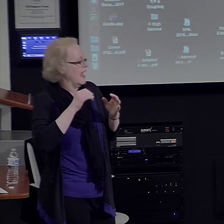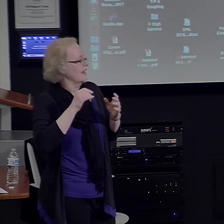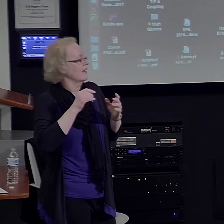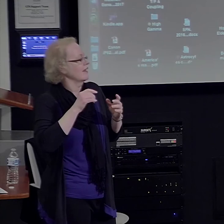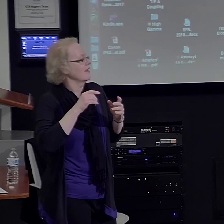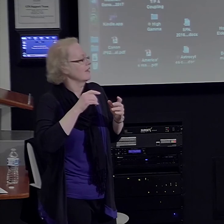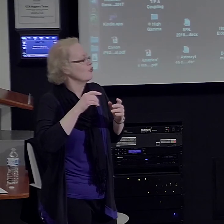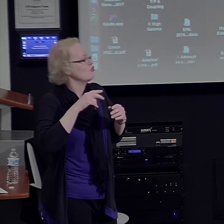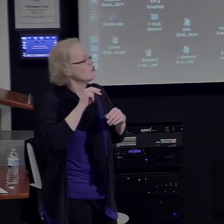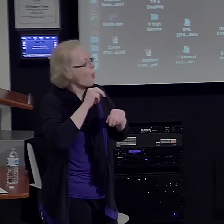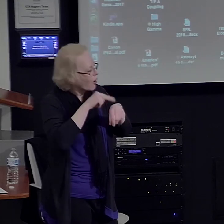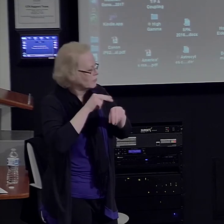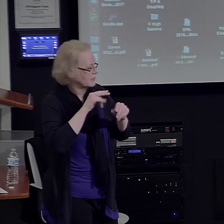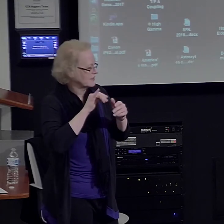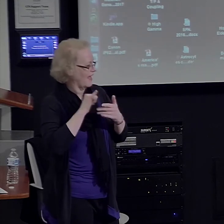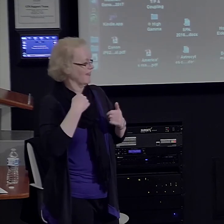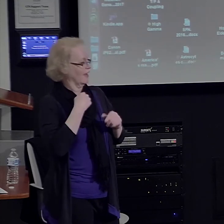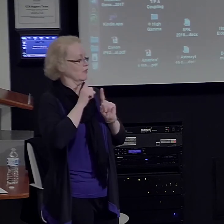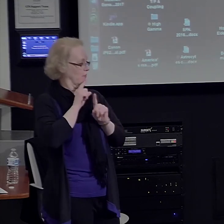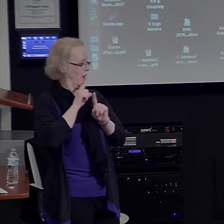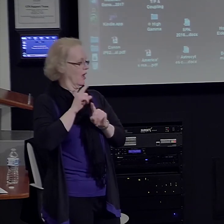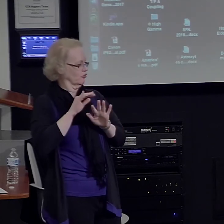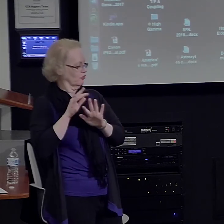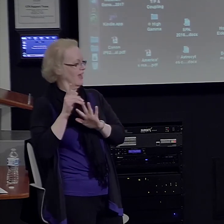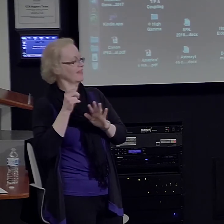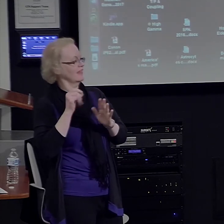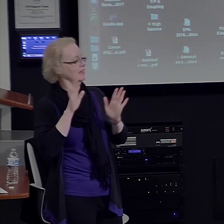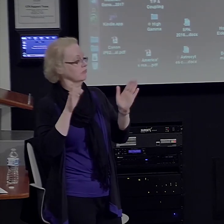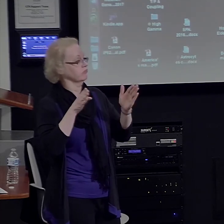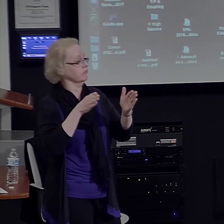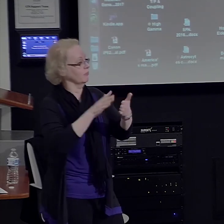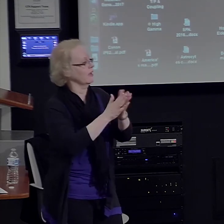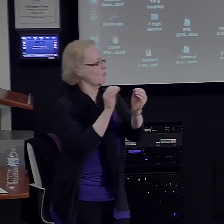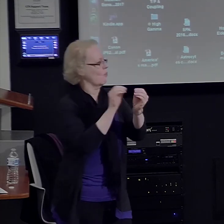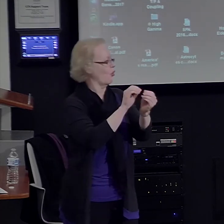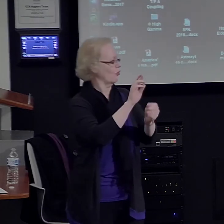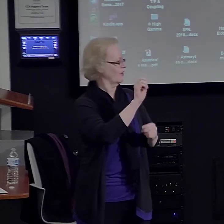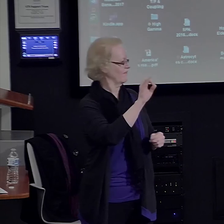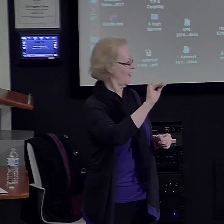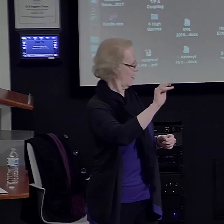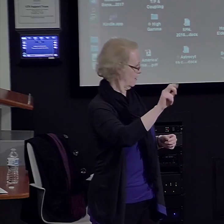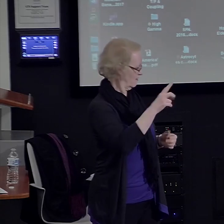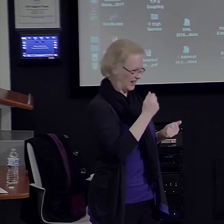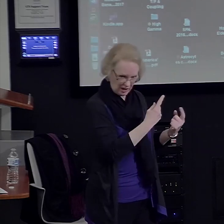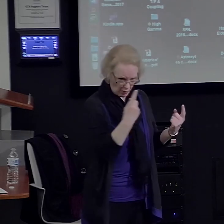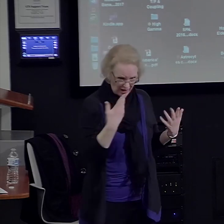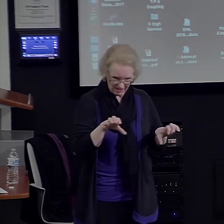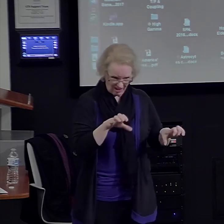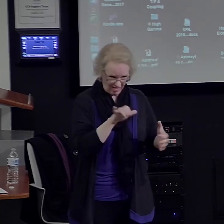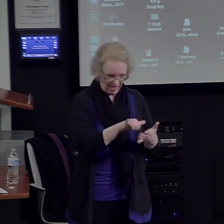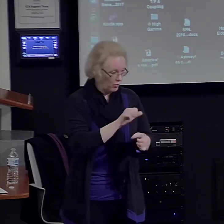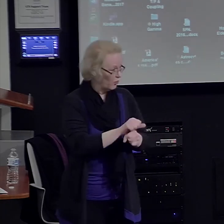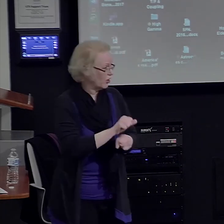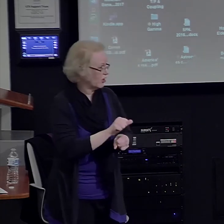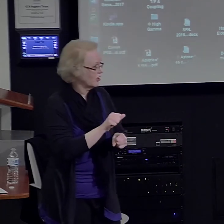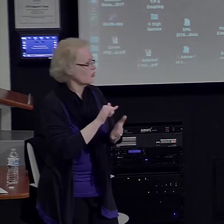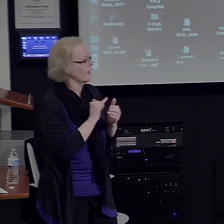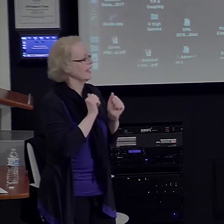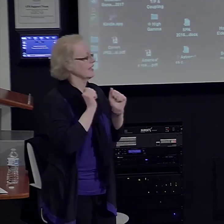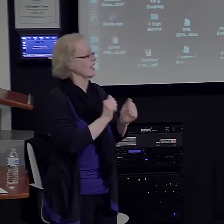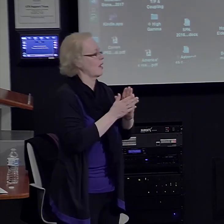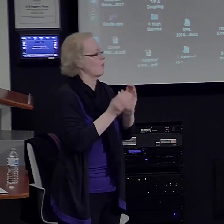gradually get more refined and has anyone done this work yeah so that you can do it in a more